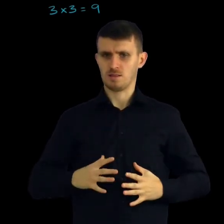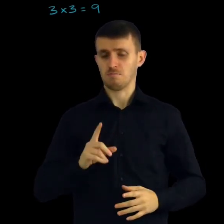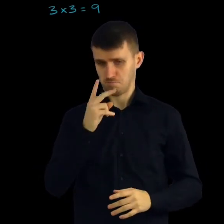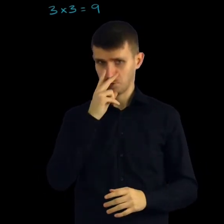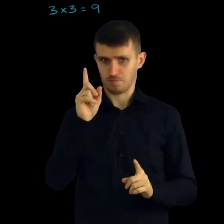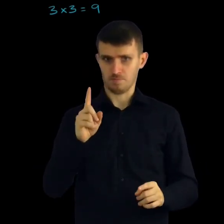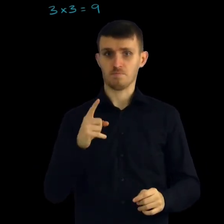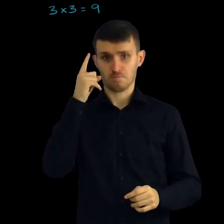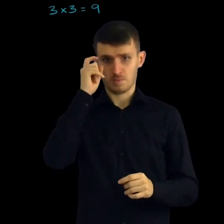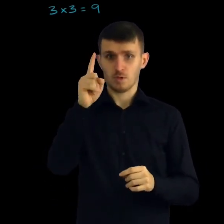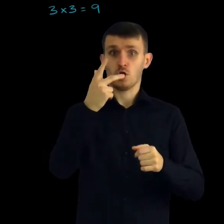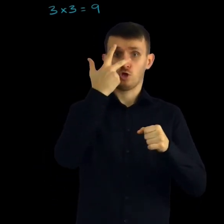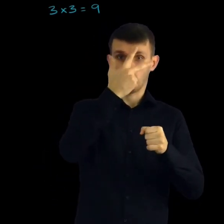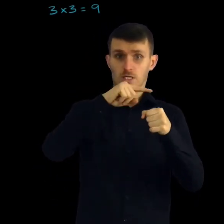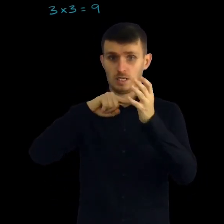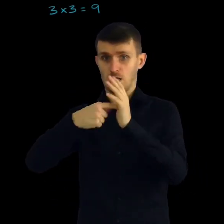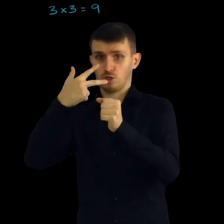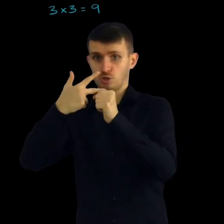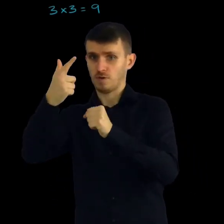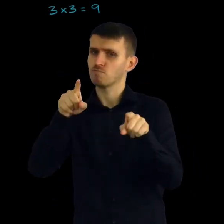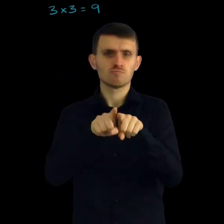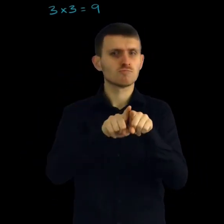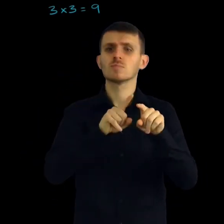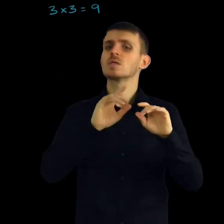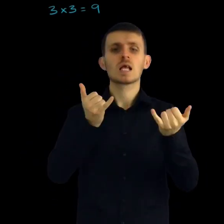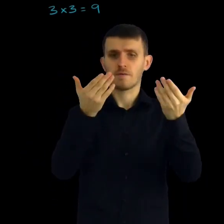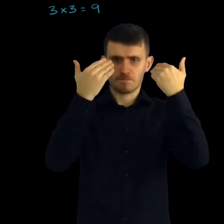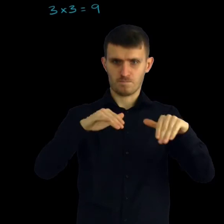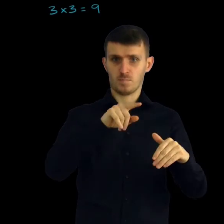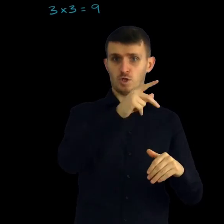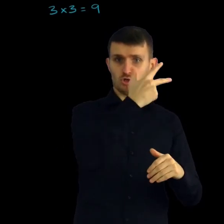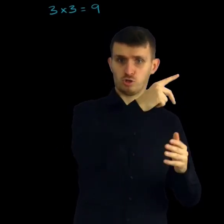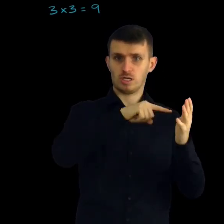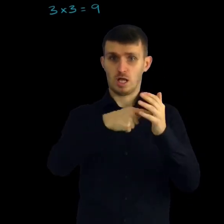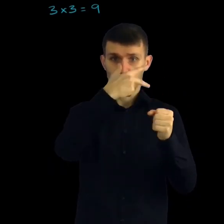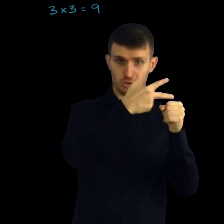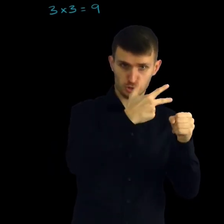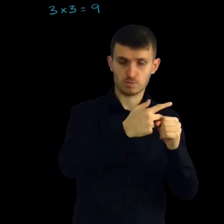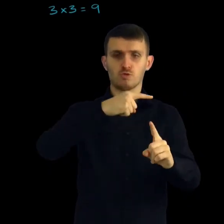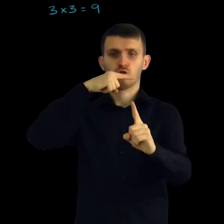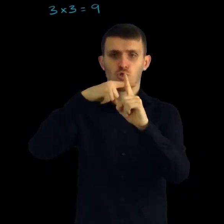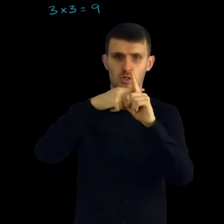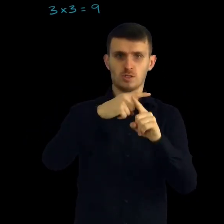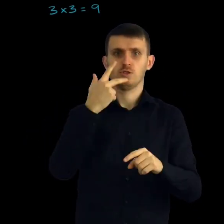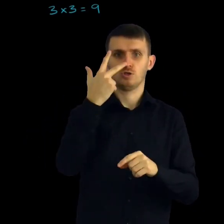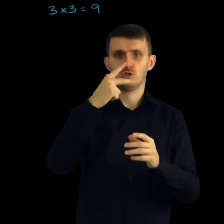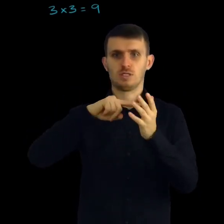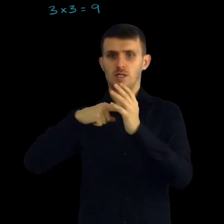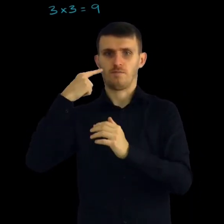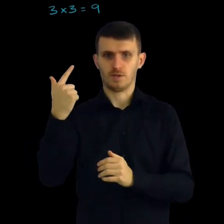about why this worked. Remember, 3 times 32 is the same thing as 3 times